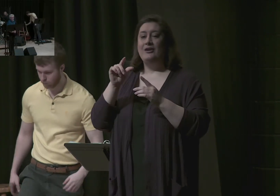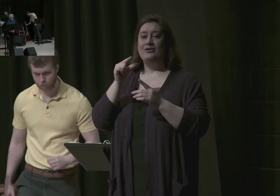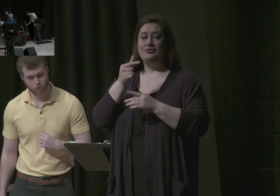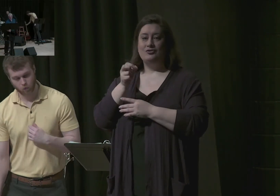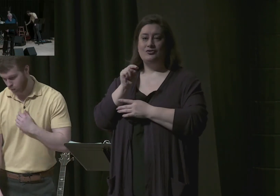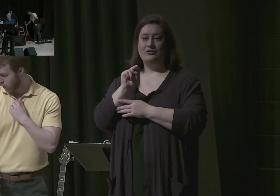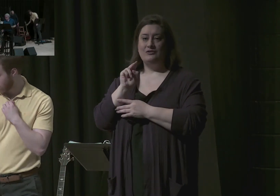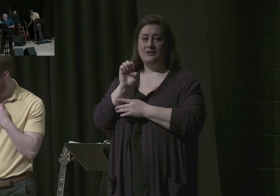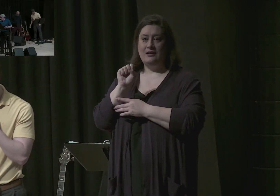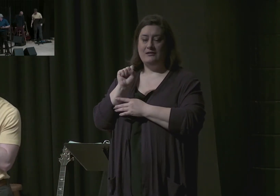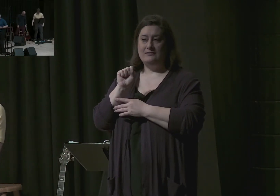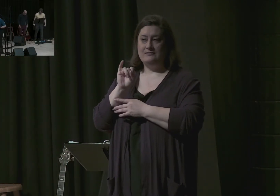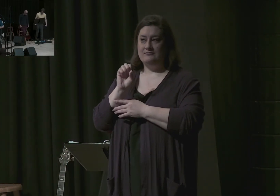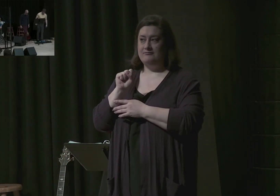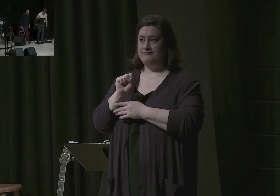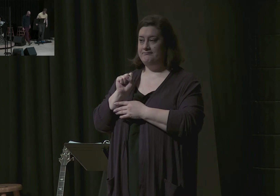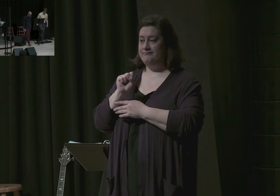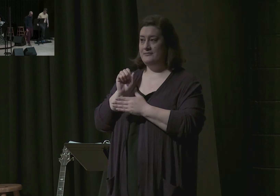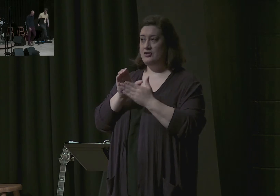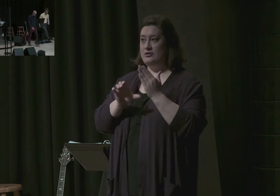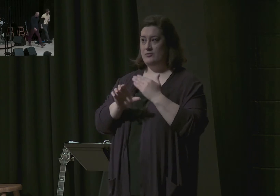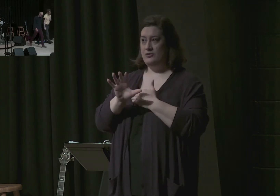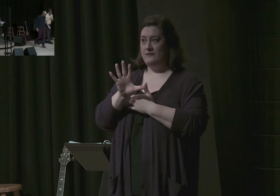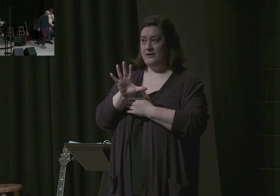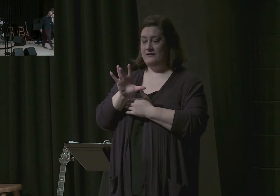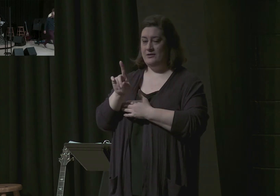Turn in your Bibles to Genesis 51.